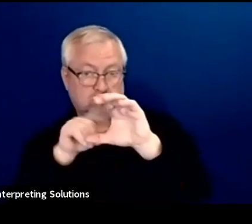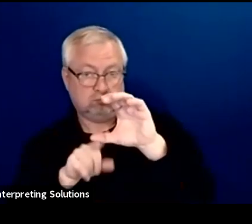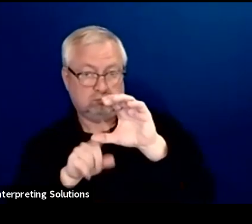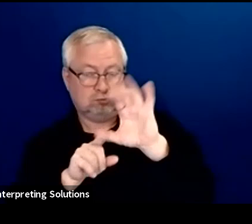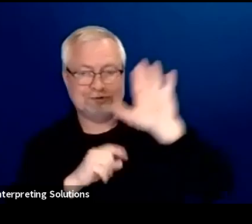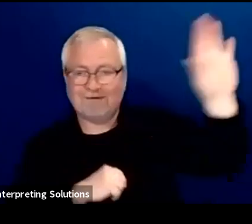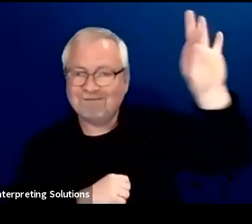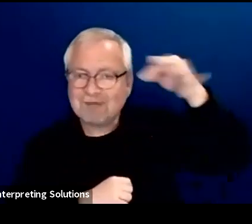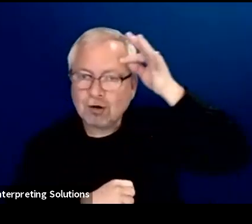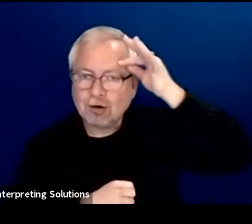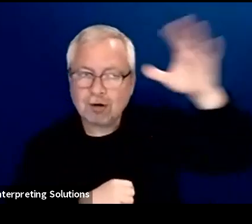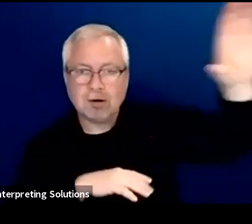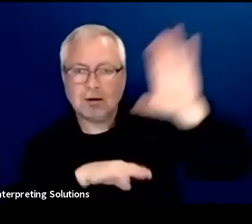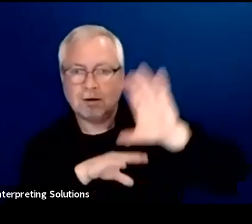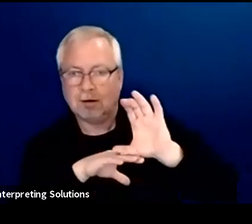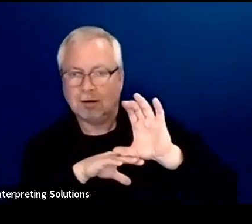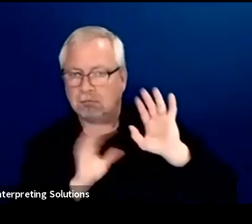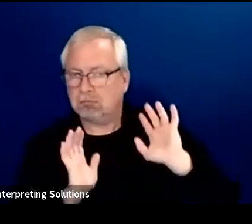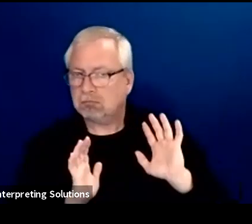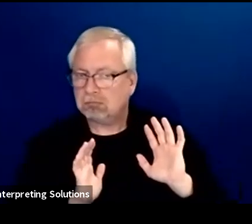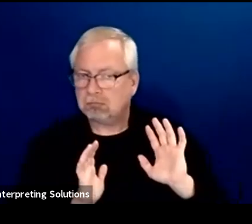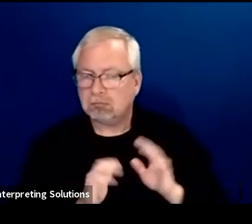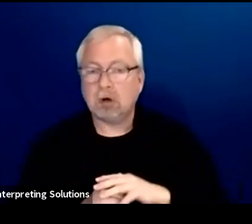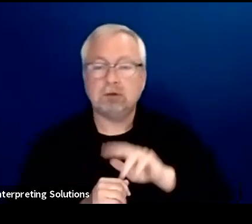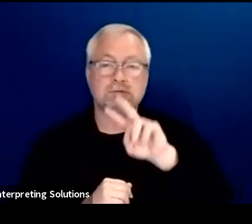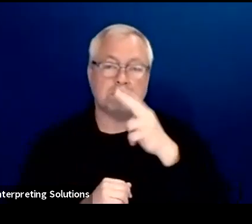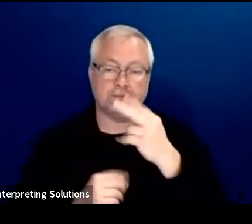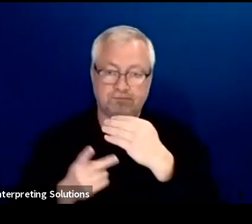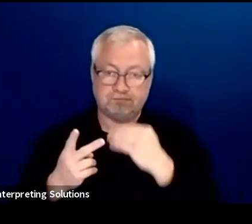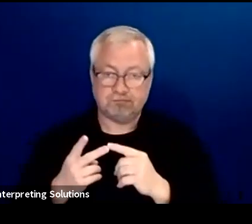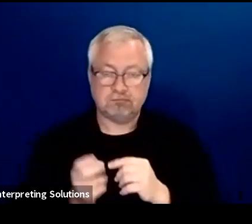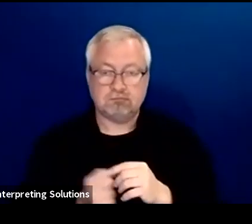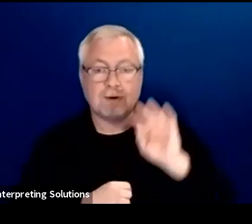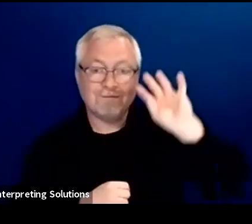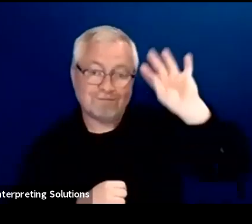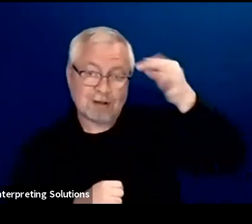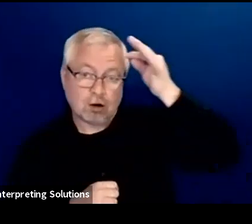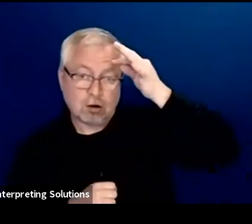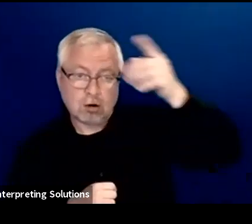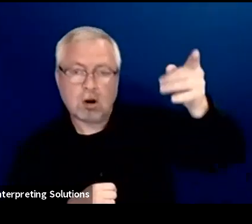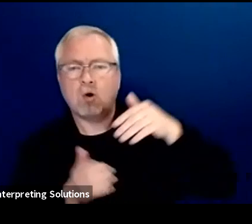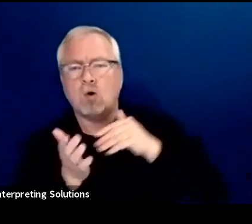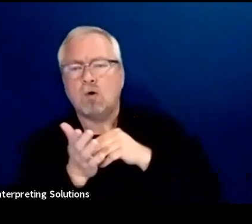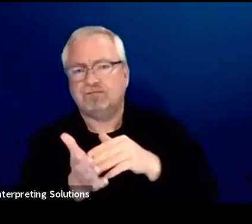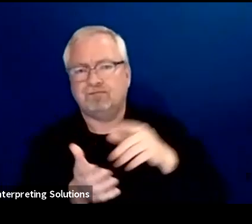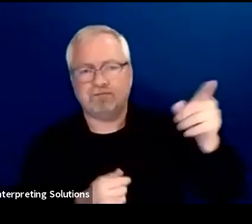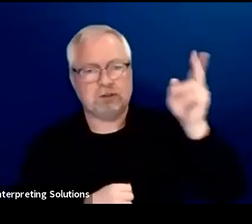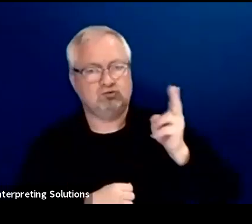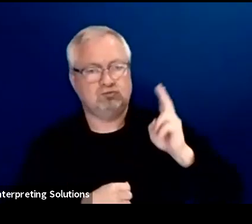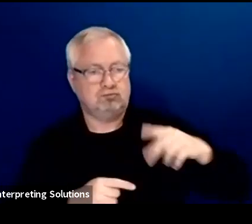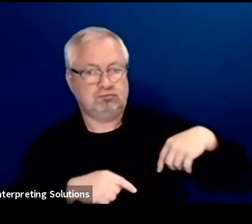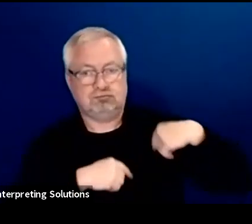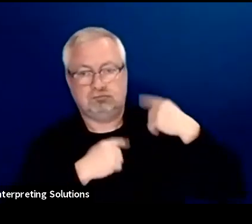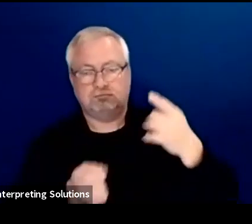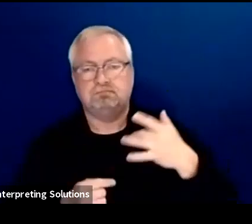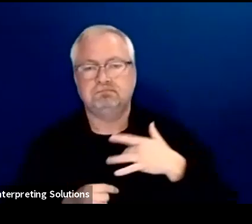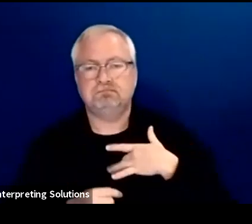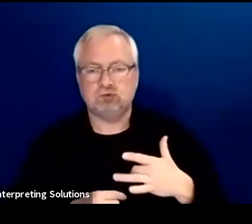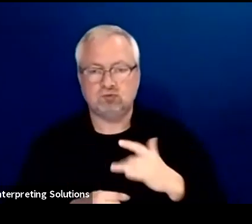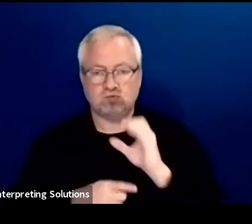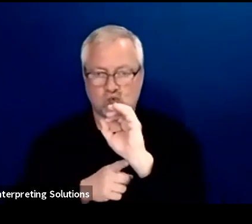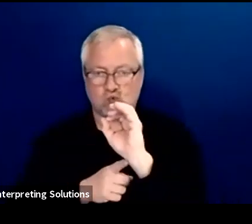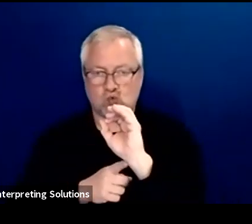And secondly, the federal government, in instances like this throughout history, provides zero interest loans to states to extend